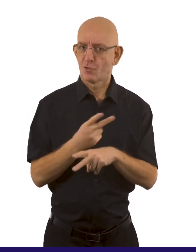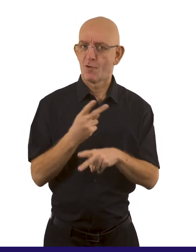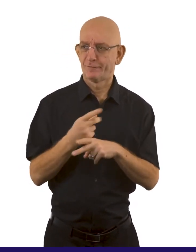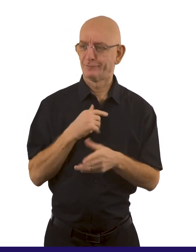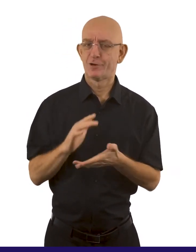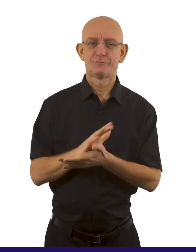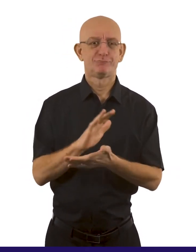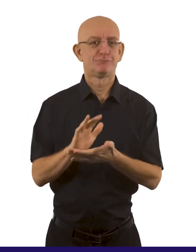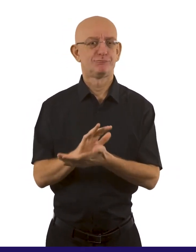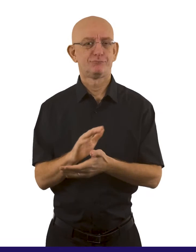Often.